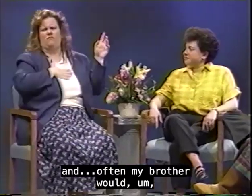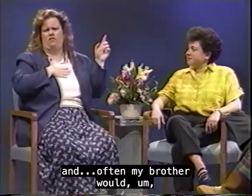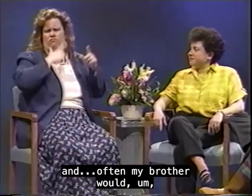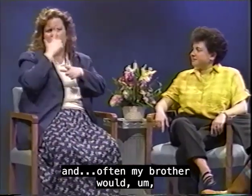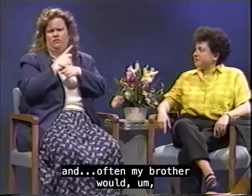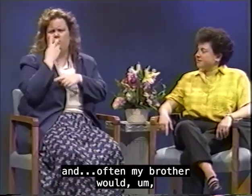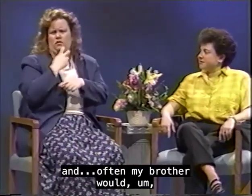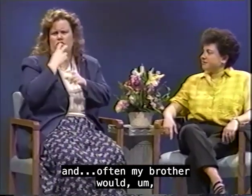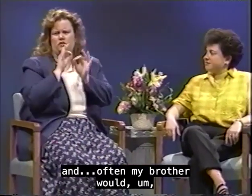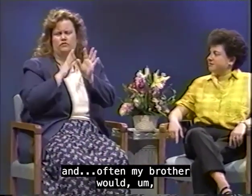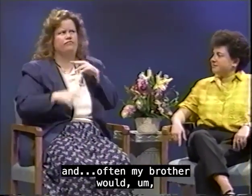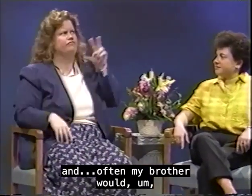often my brother would